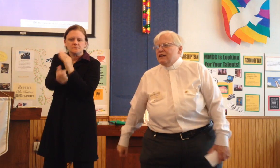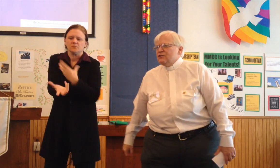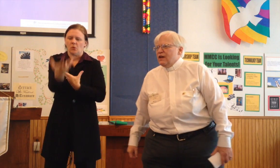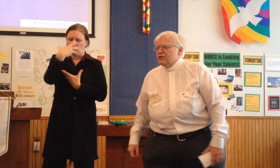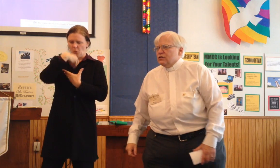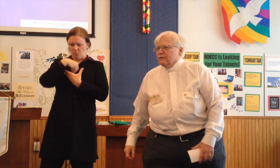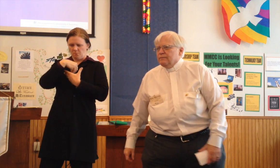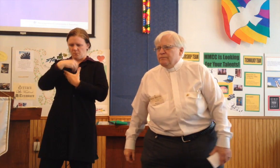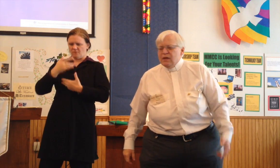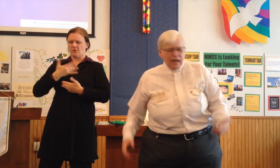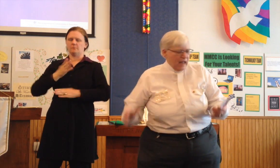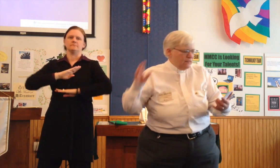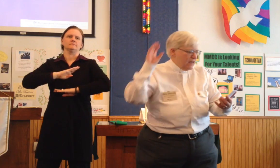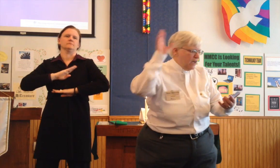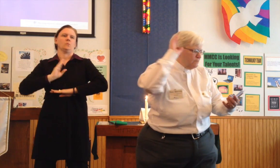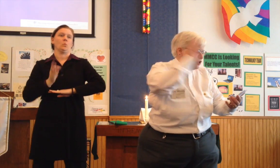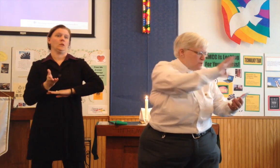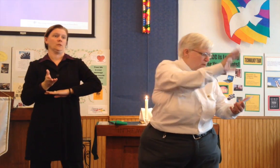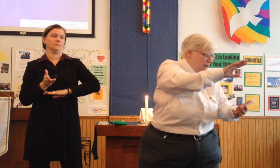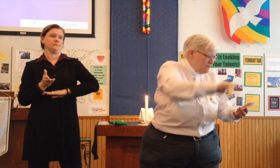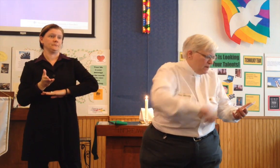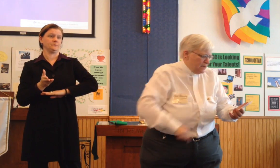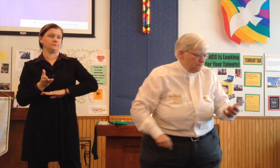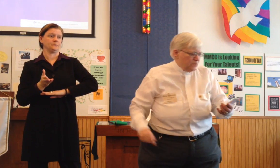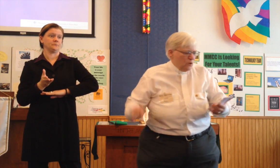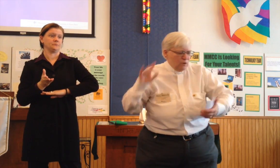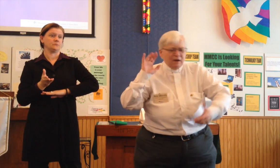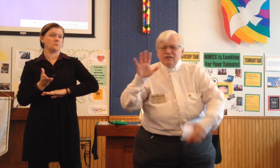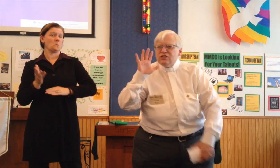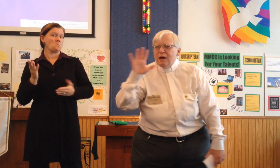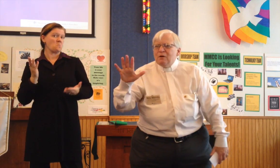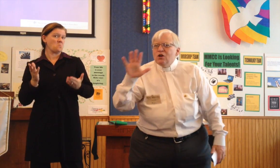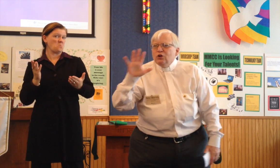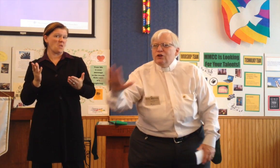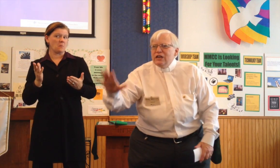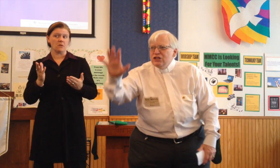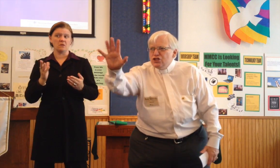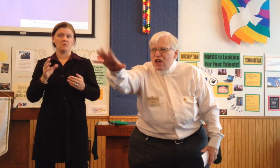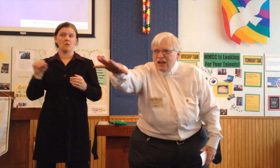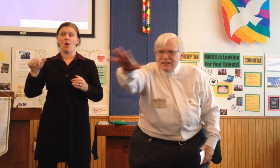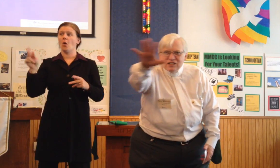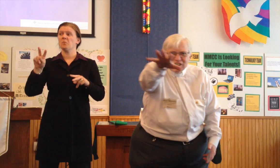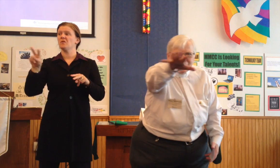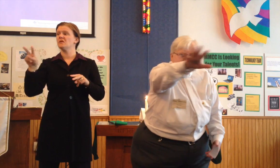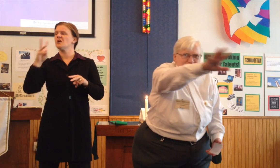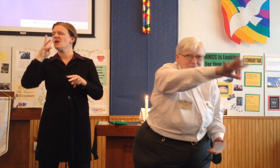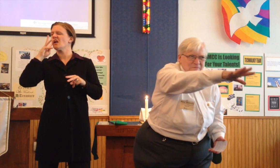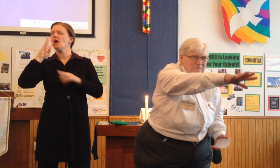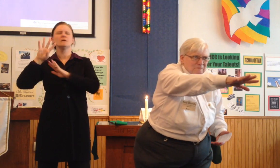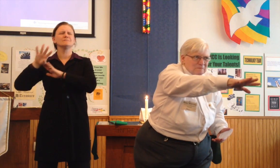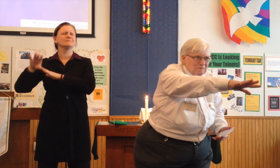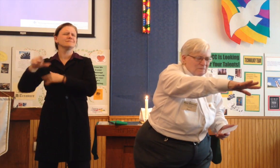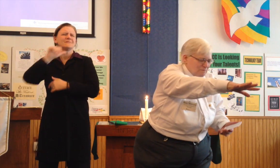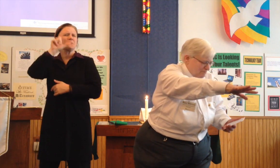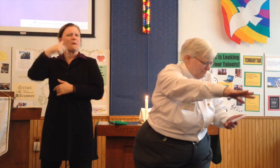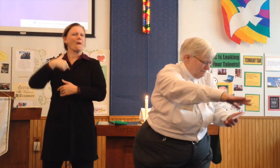find satisfaction. And then, just maybe, we might stop looking jealously